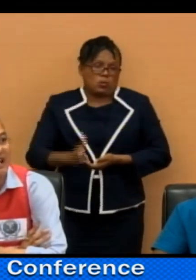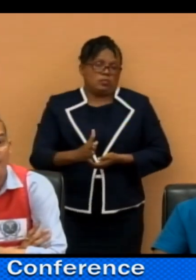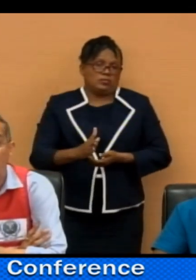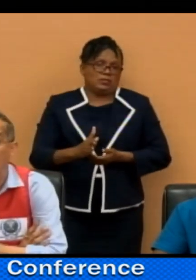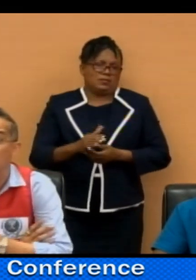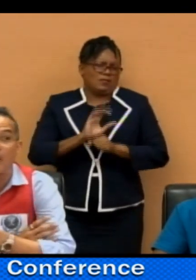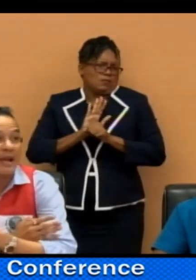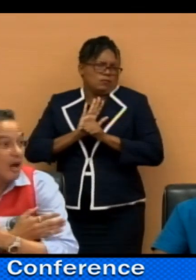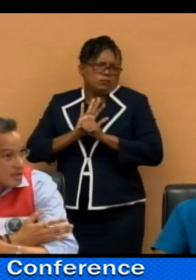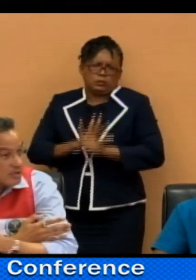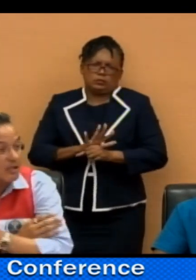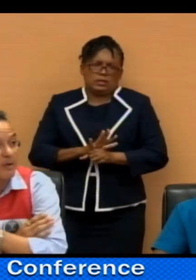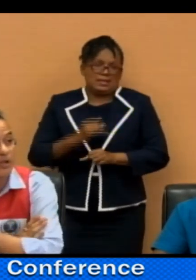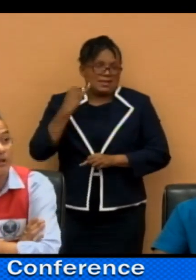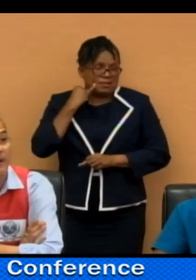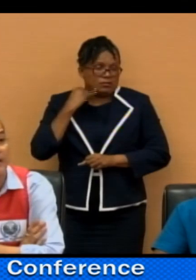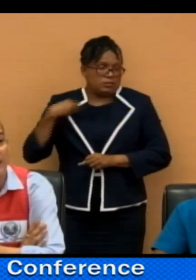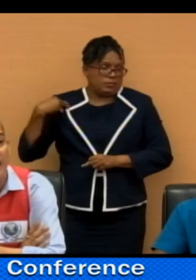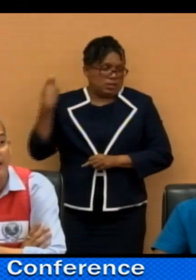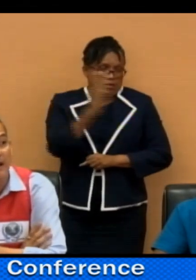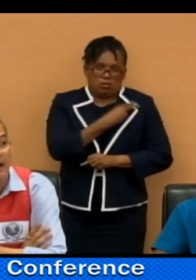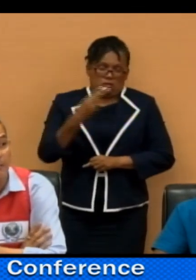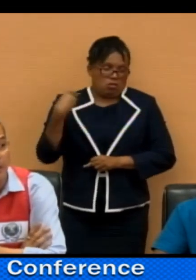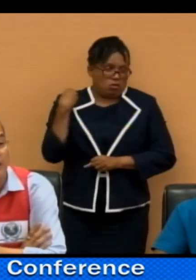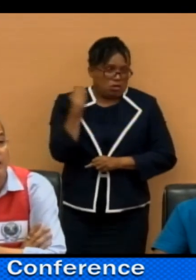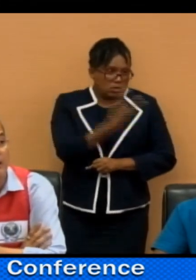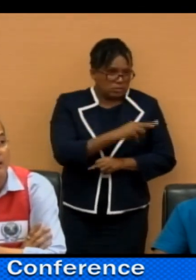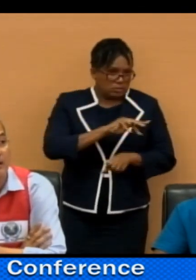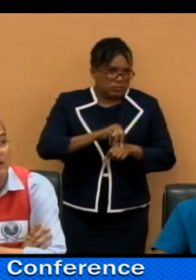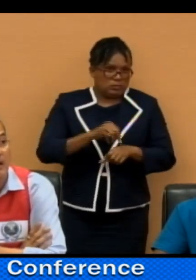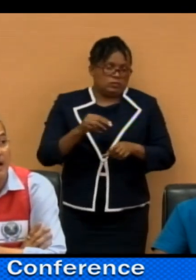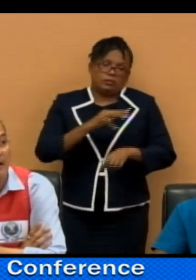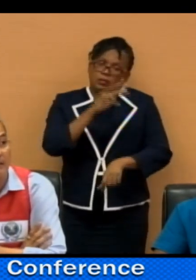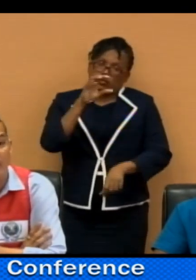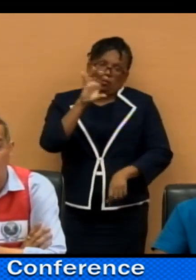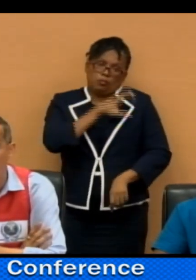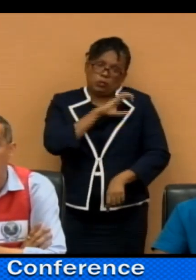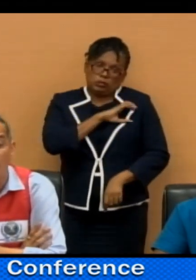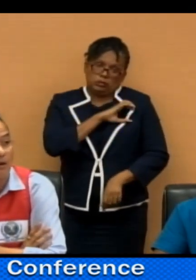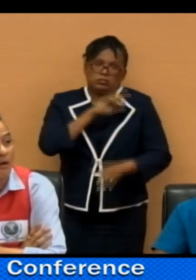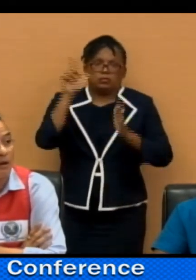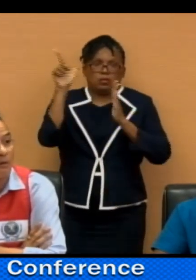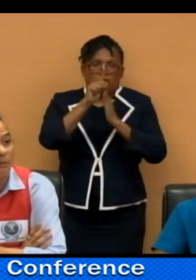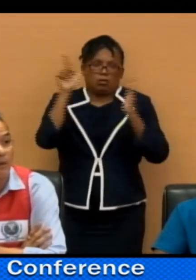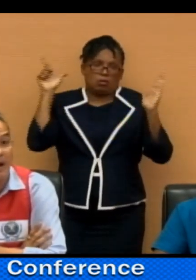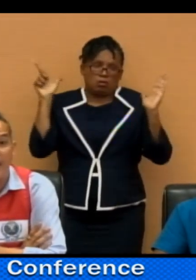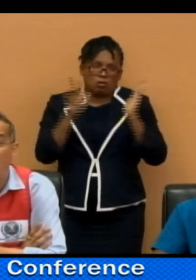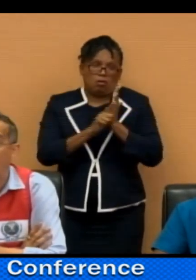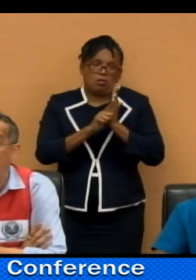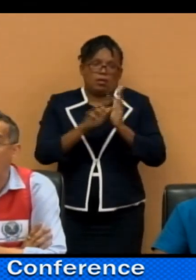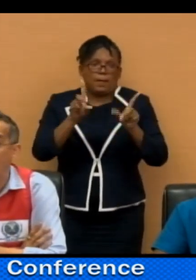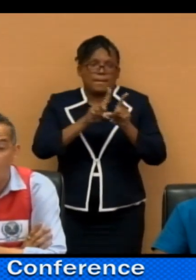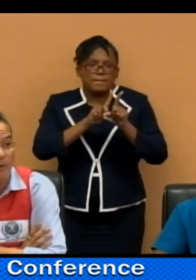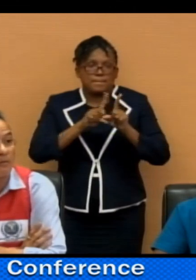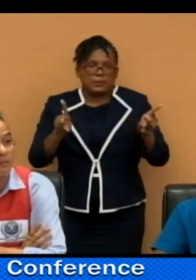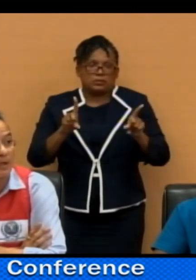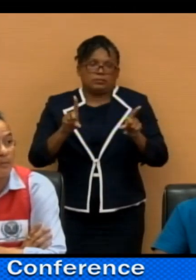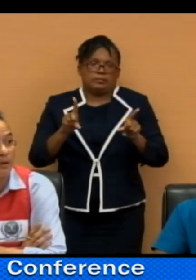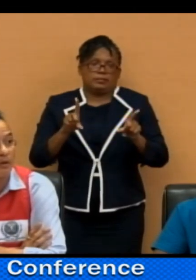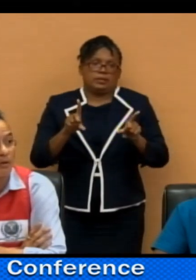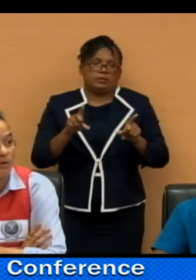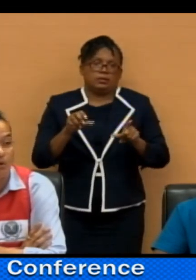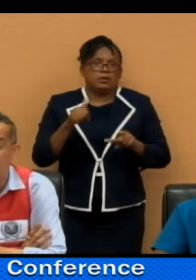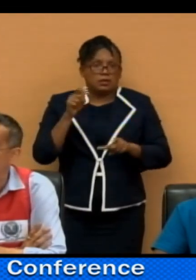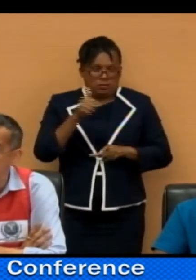accordingly, if not by us in the Ministry of Health and Police and the law, but by our own